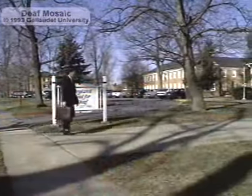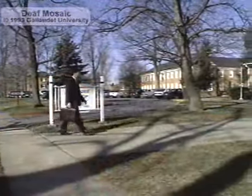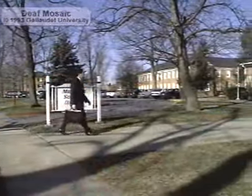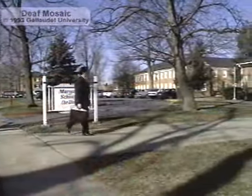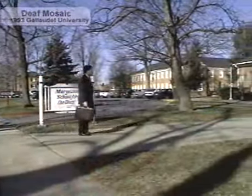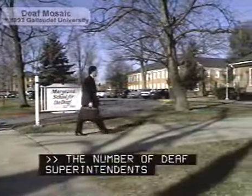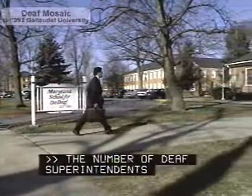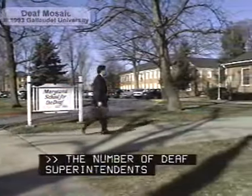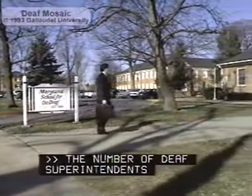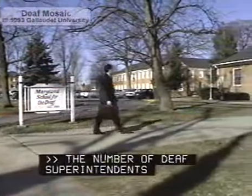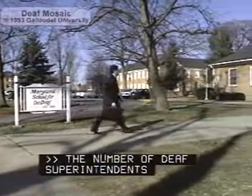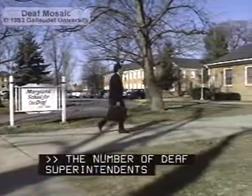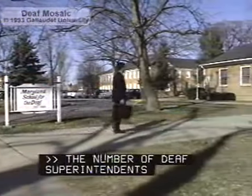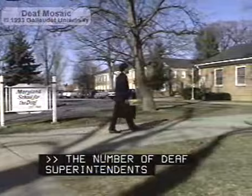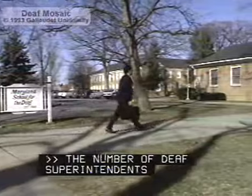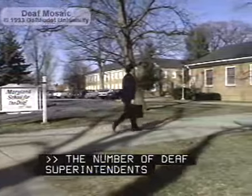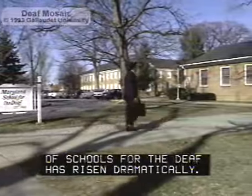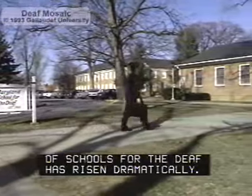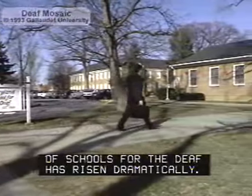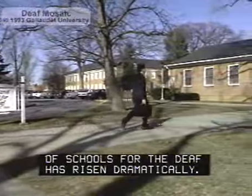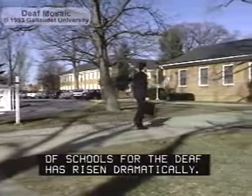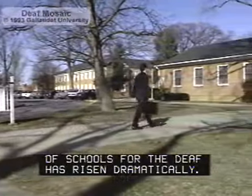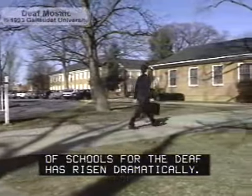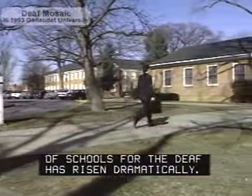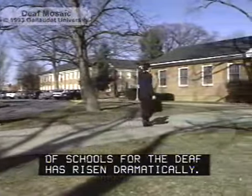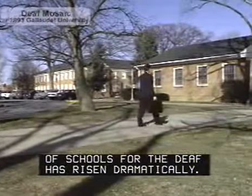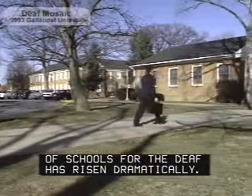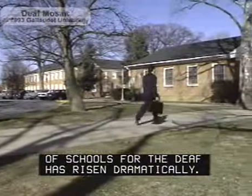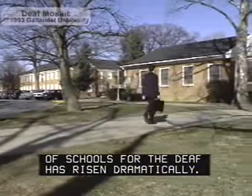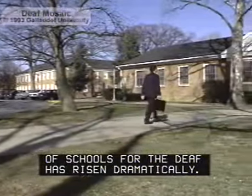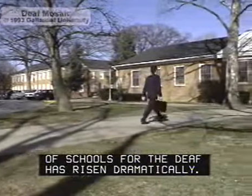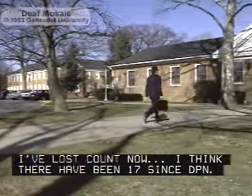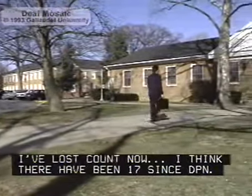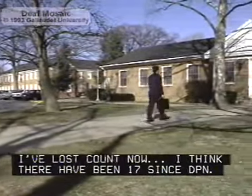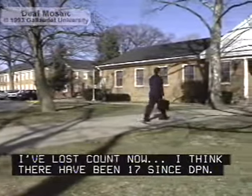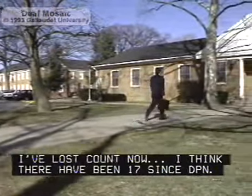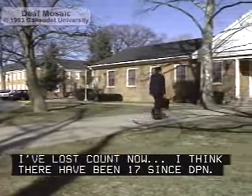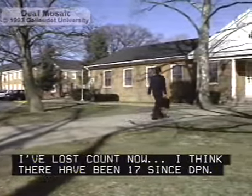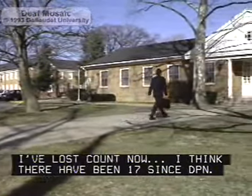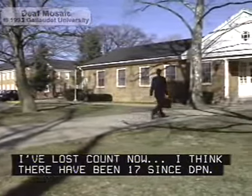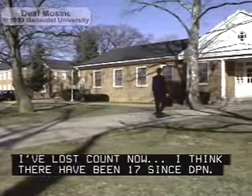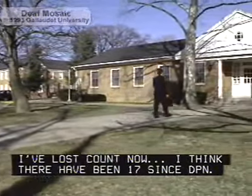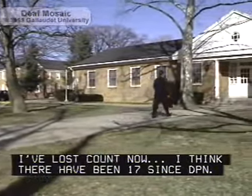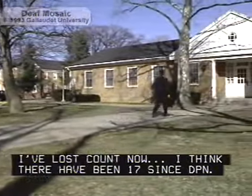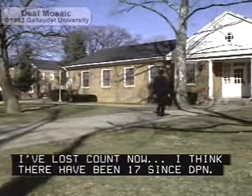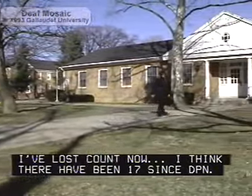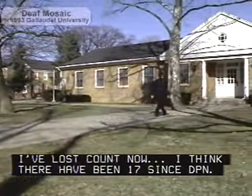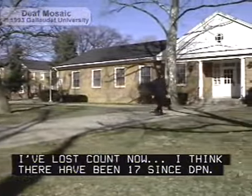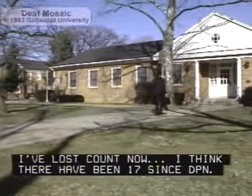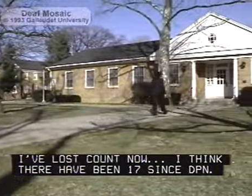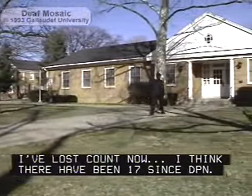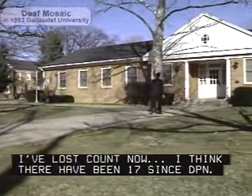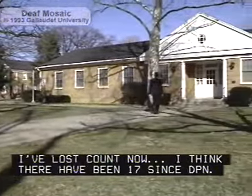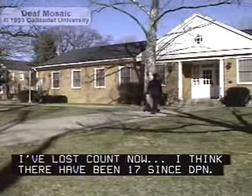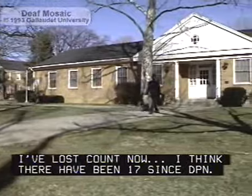The number of deaf superintendents of schools for the deaf has risen dramatically. I've lost count now. I think there have been 17 since DPN.